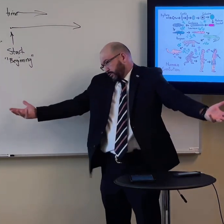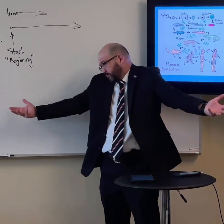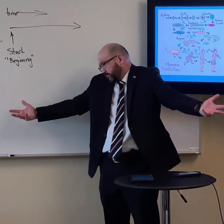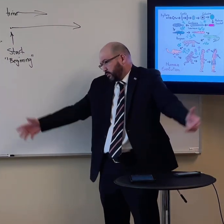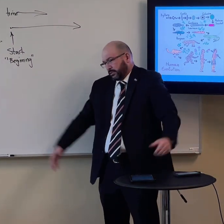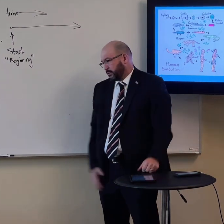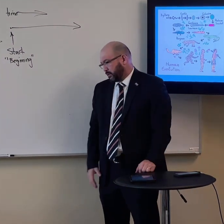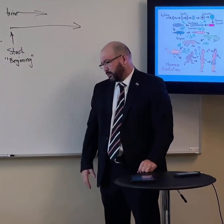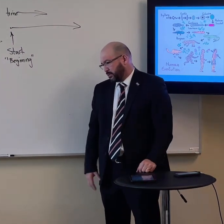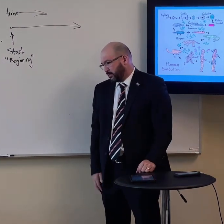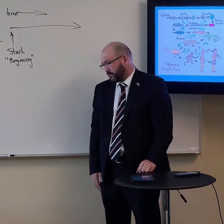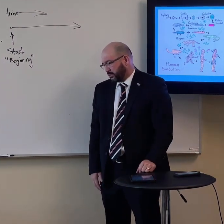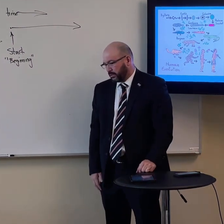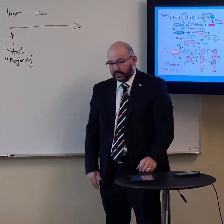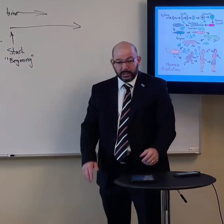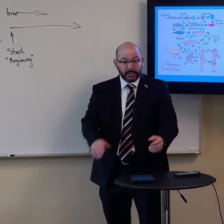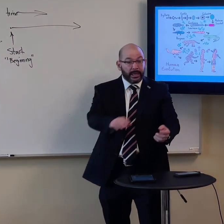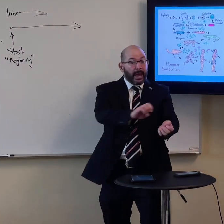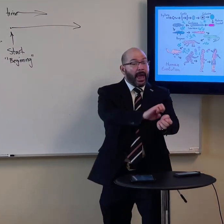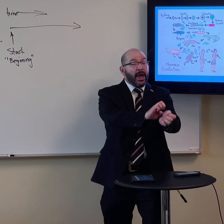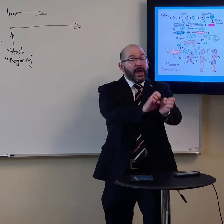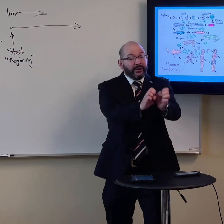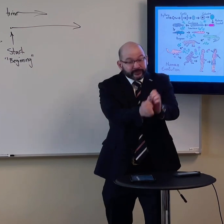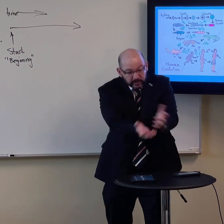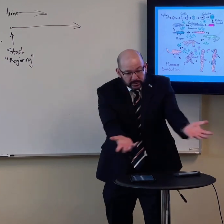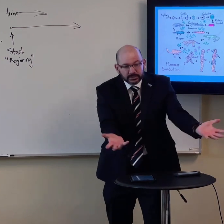All this, the Big Bang and all this other stuff happened. Evolution.